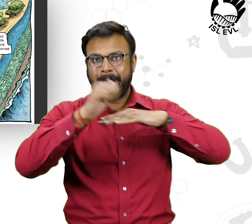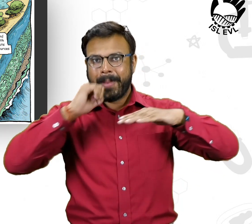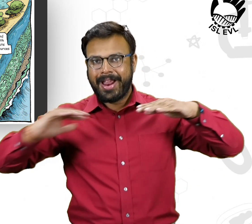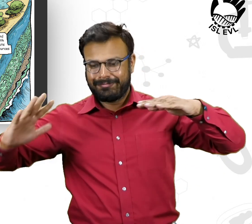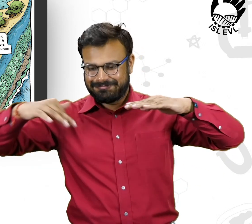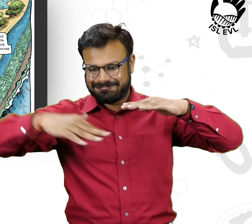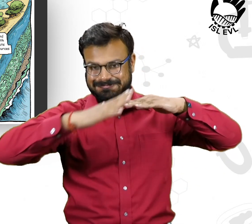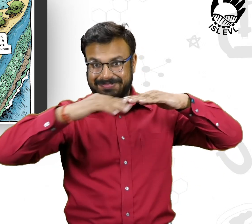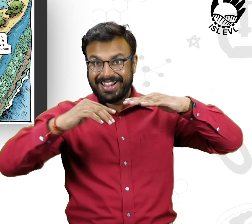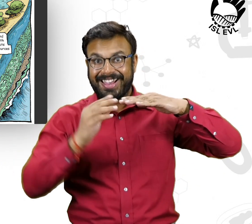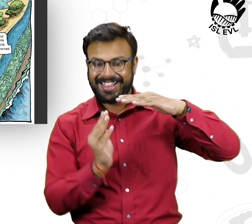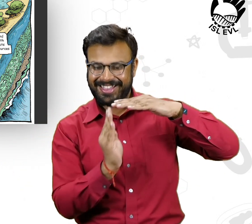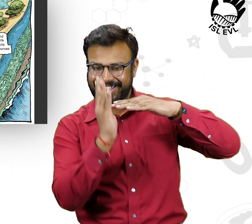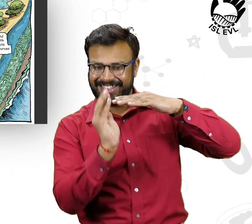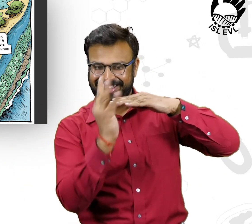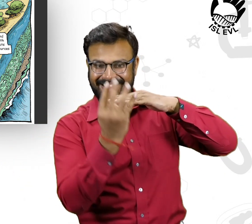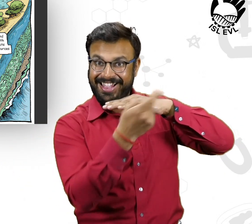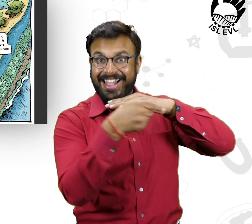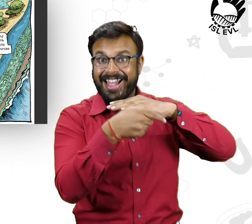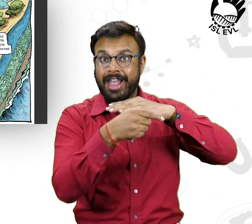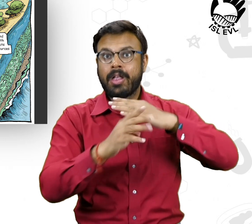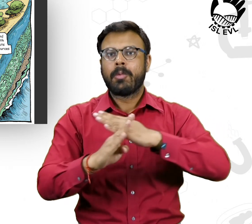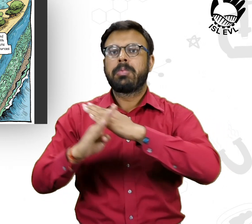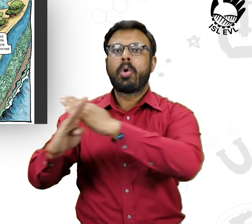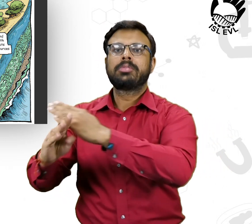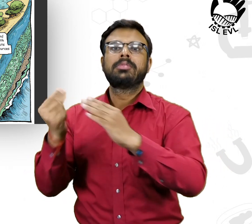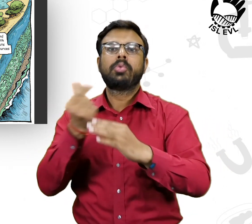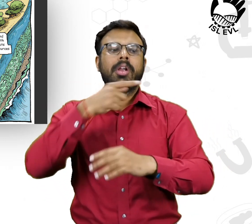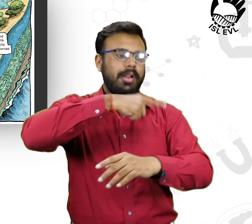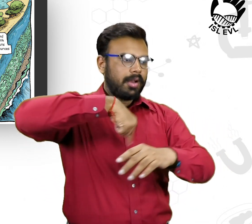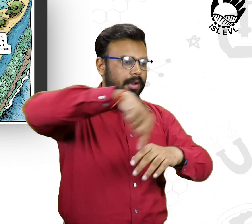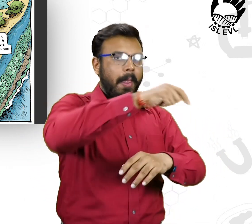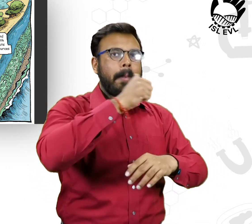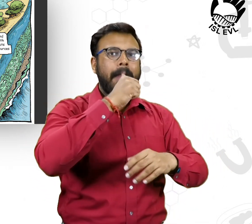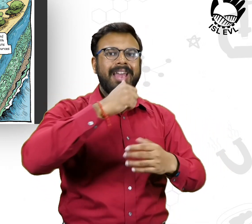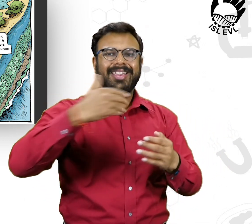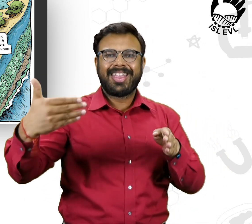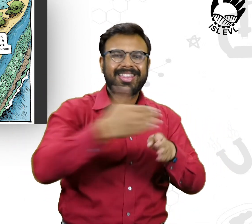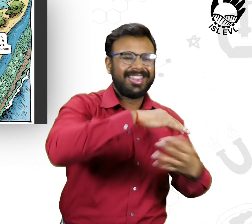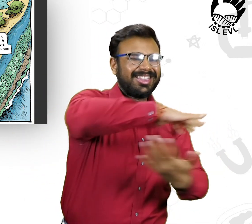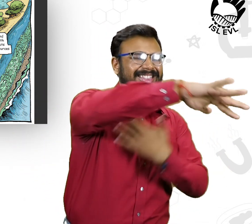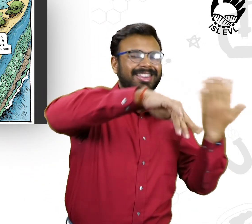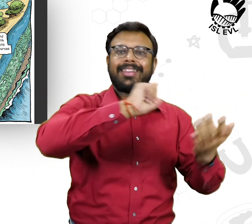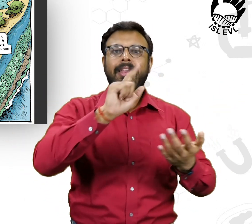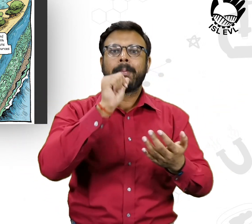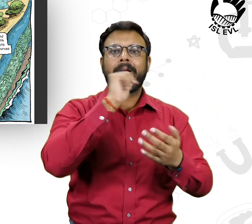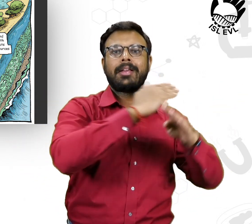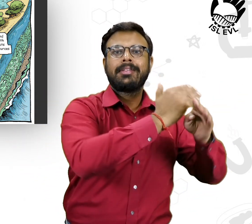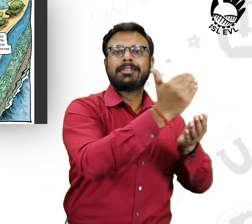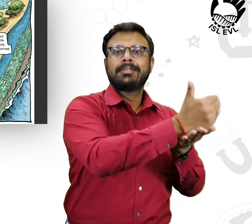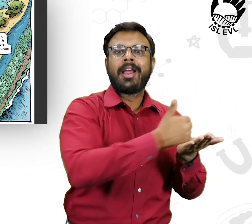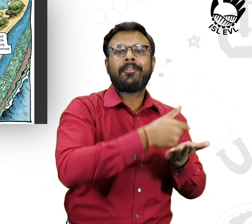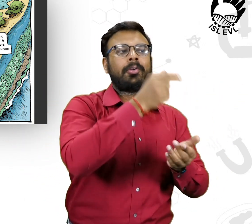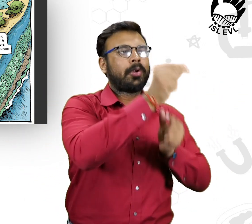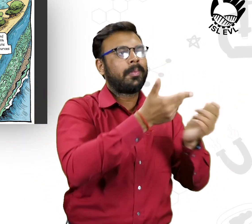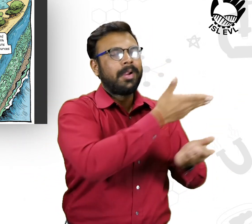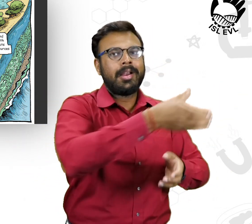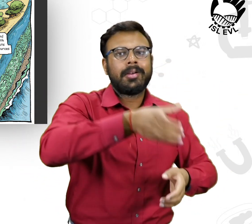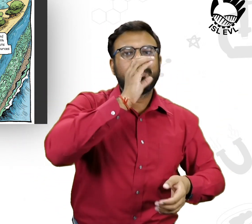Also, corals protect the groundwater from mixing with seawater, thereby preserving